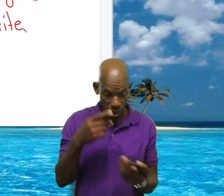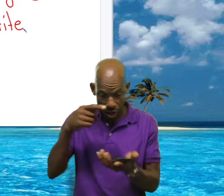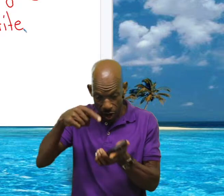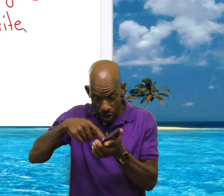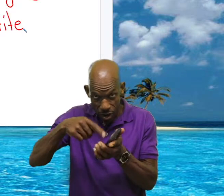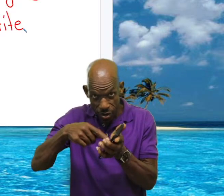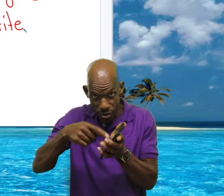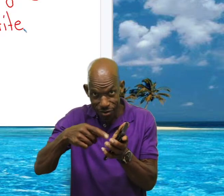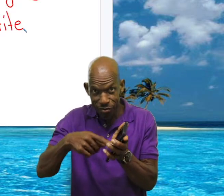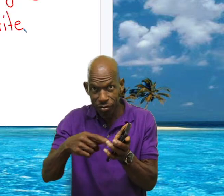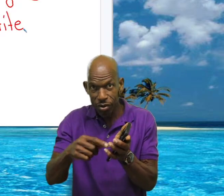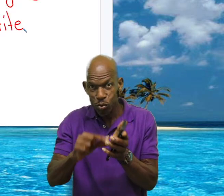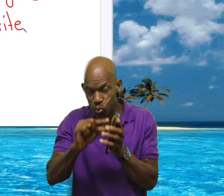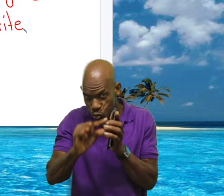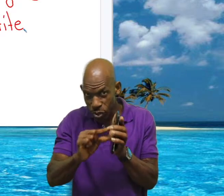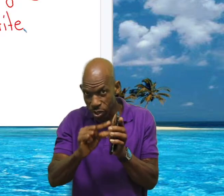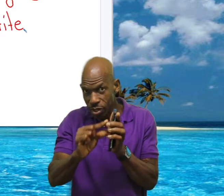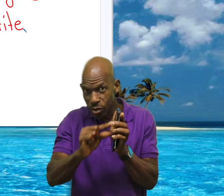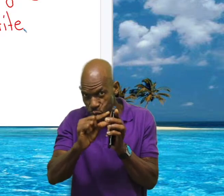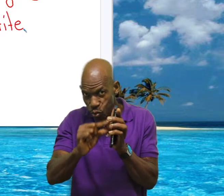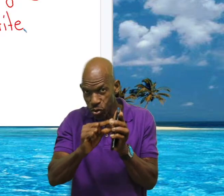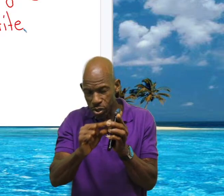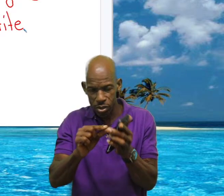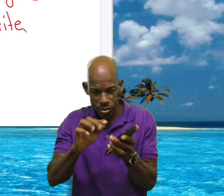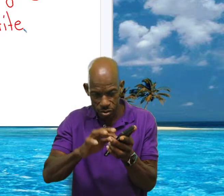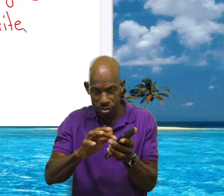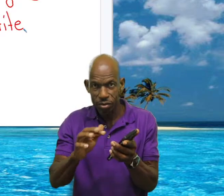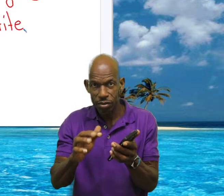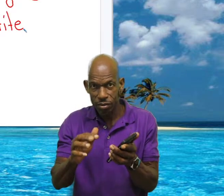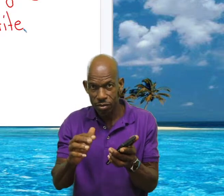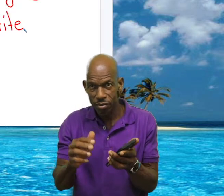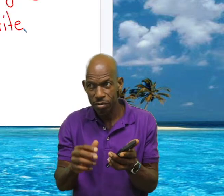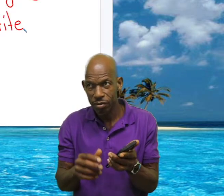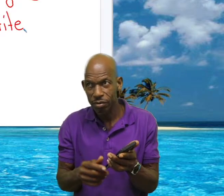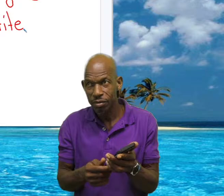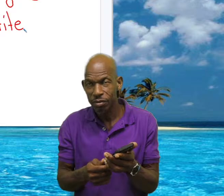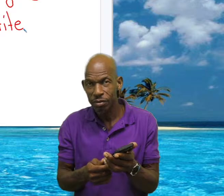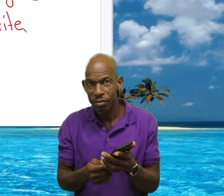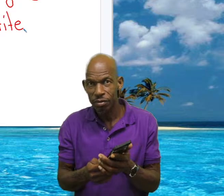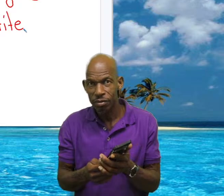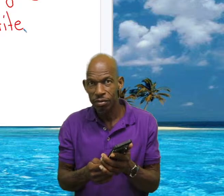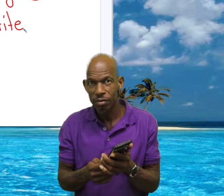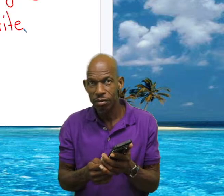phone in your Google it. Right, I'm seeing yes.